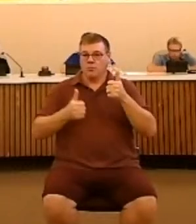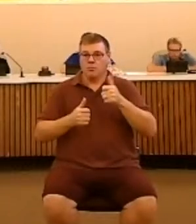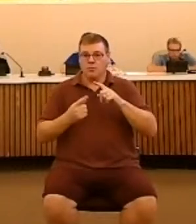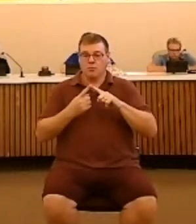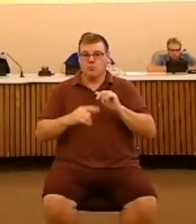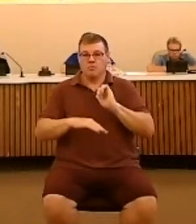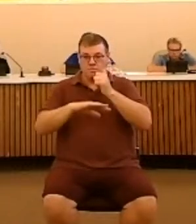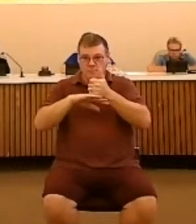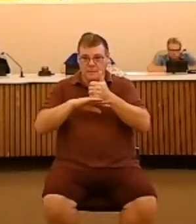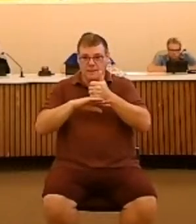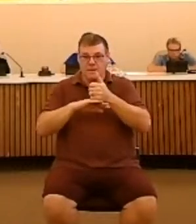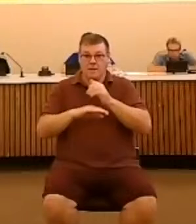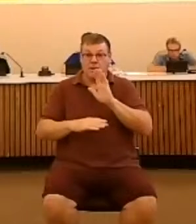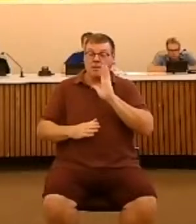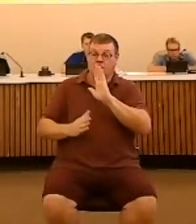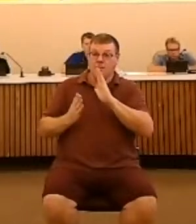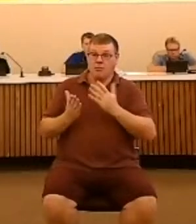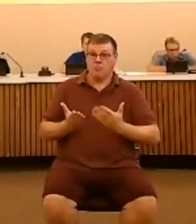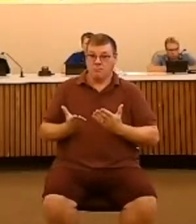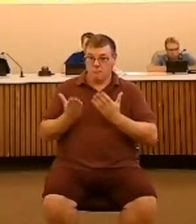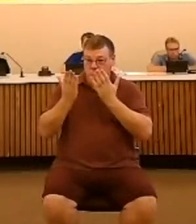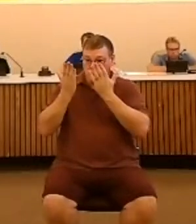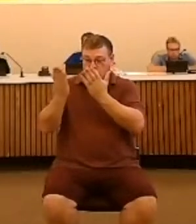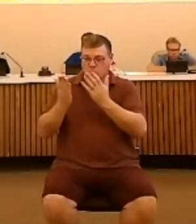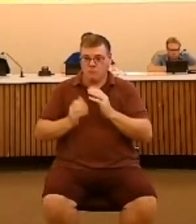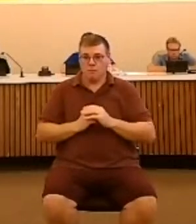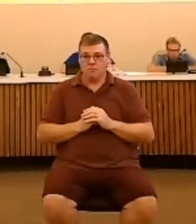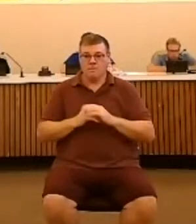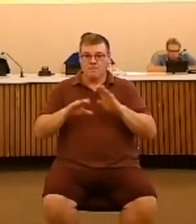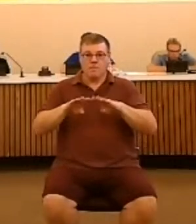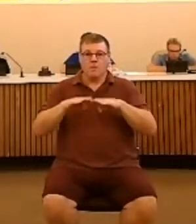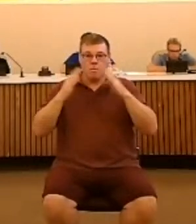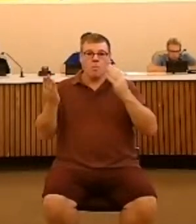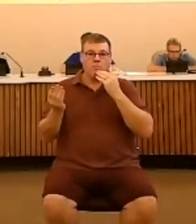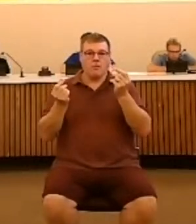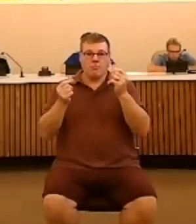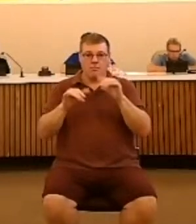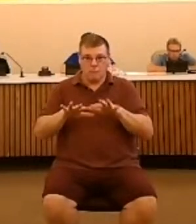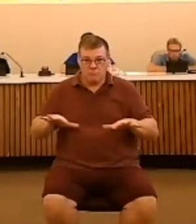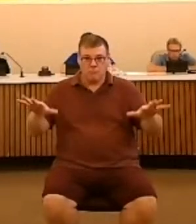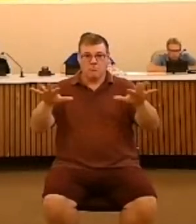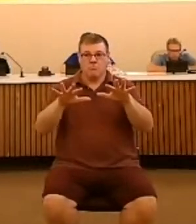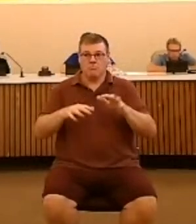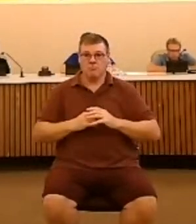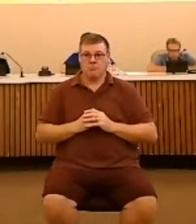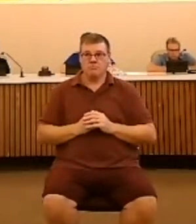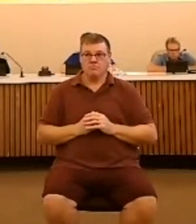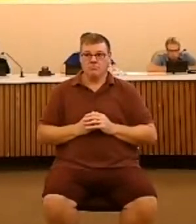accept their proposed open land.